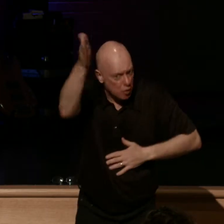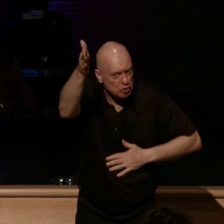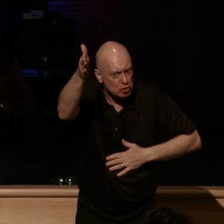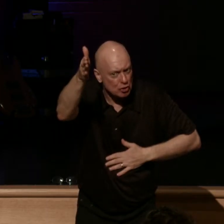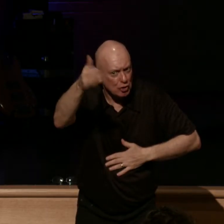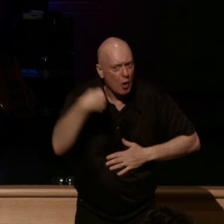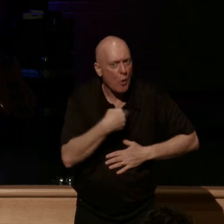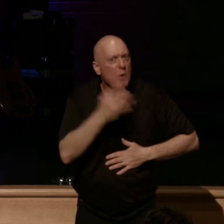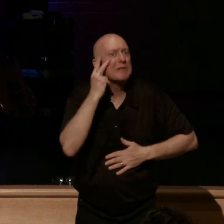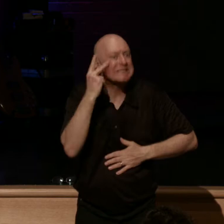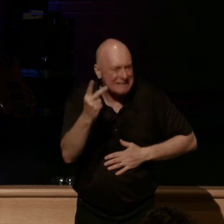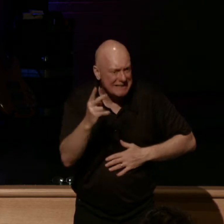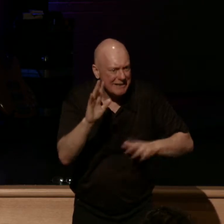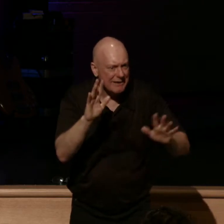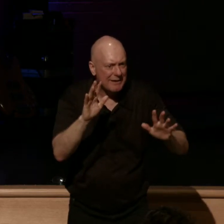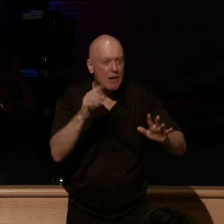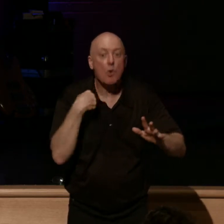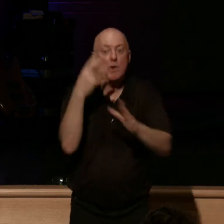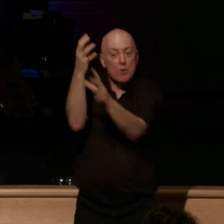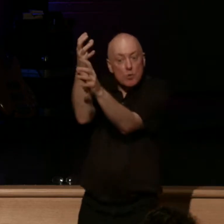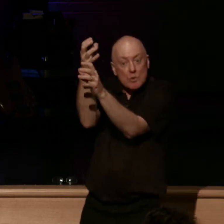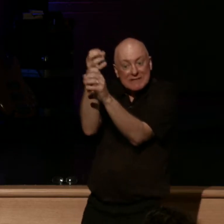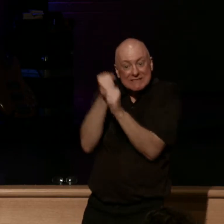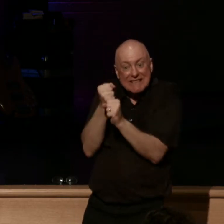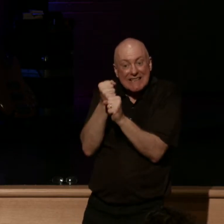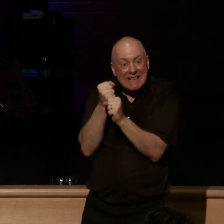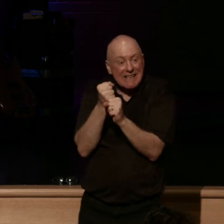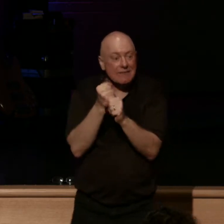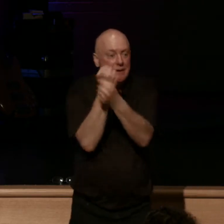again in glory and we're receive, this is it, the